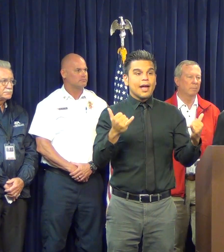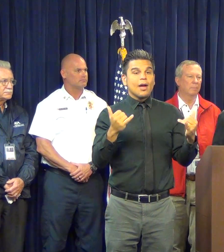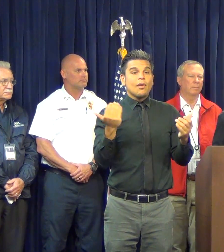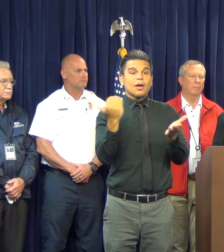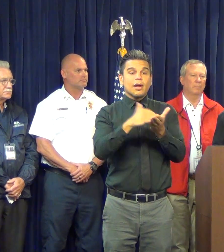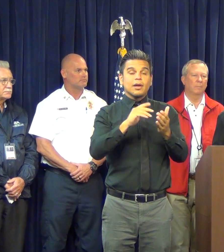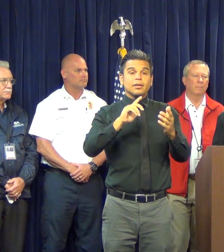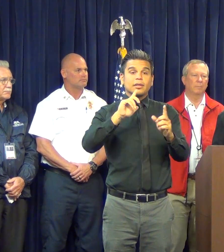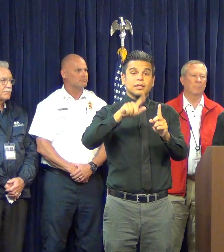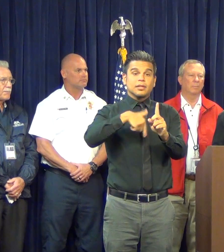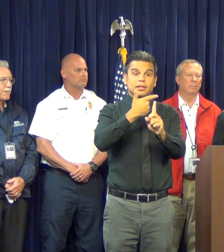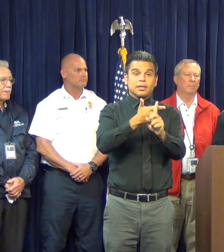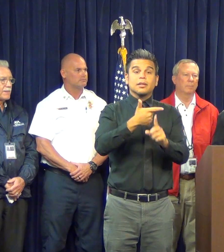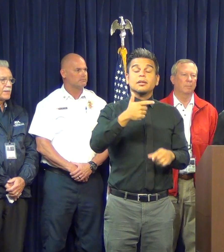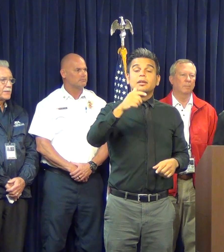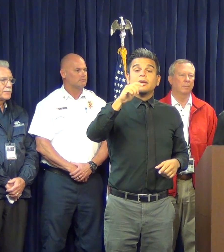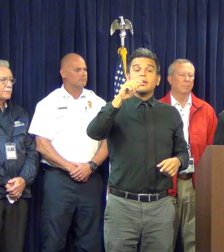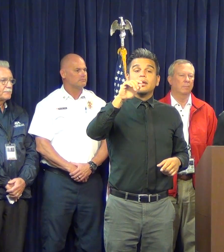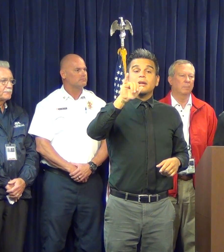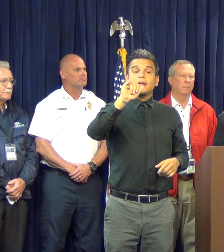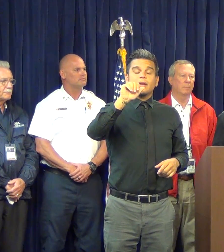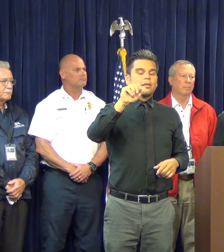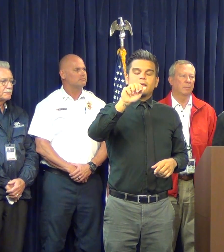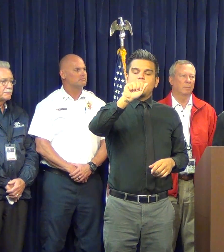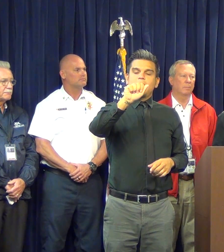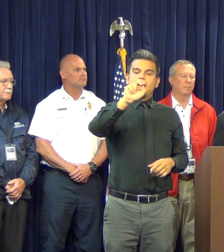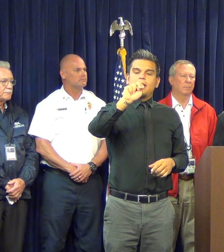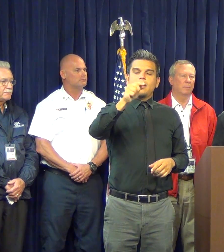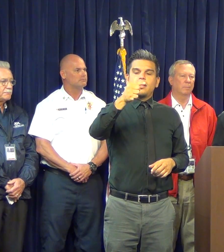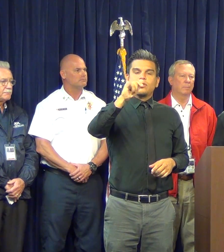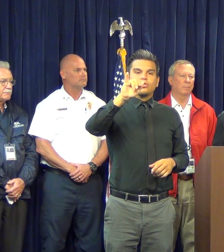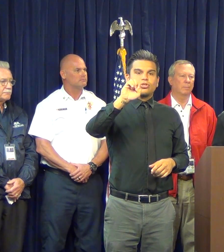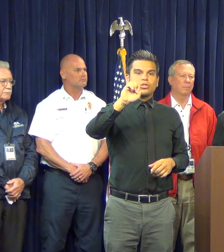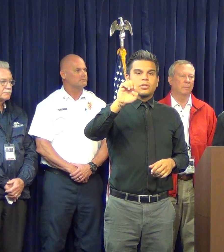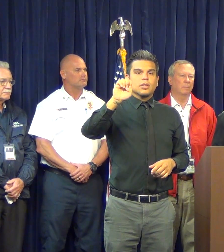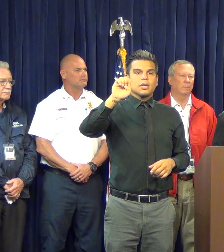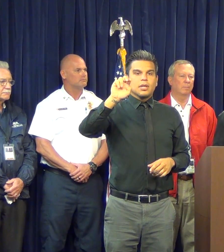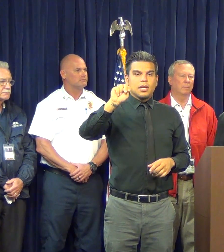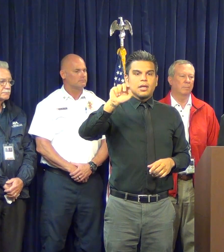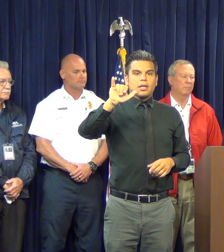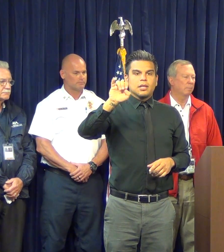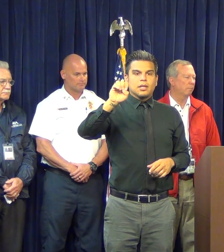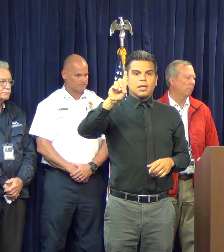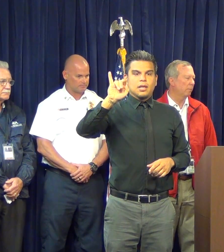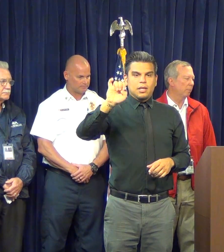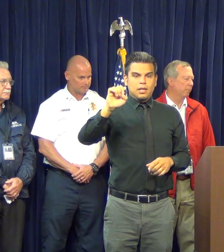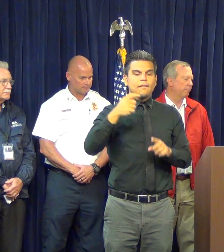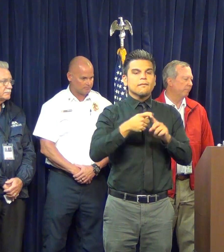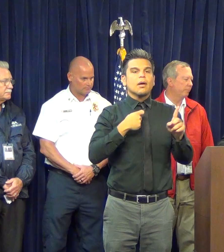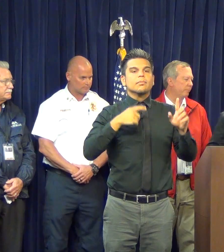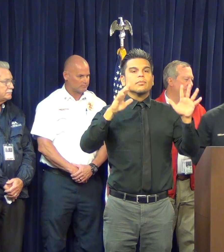said yesterday with the National Weather Service that we've been so grateful to have her here with us through this.